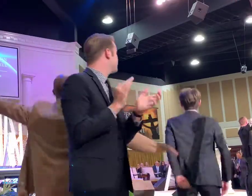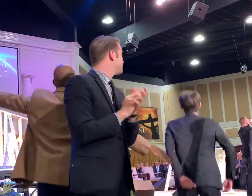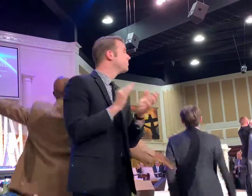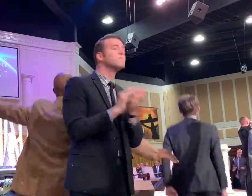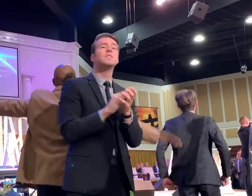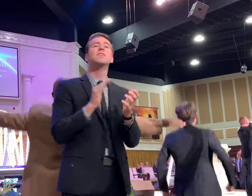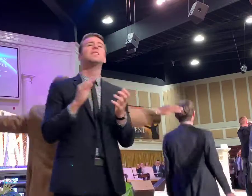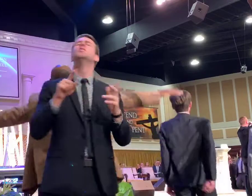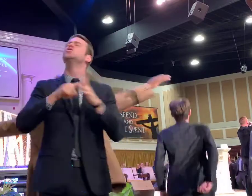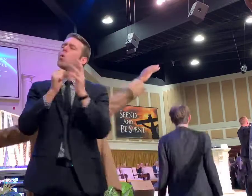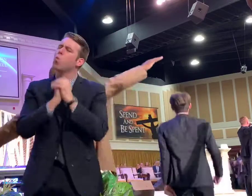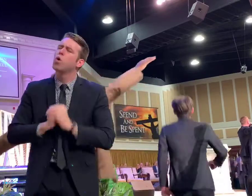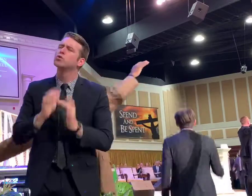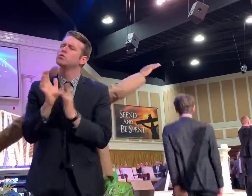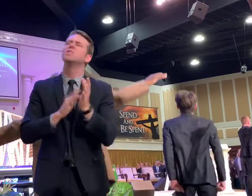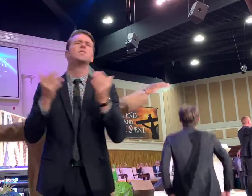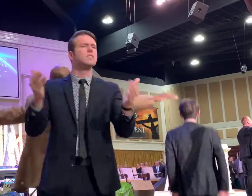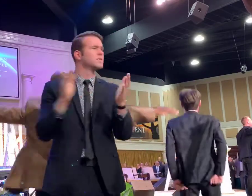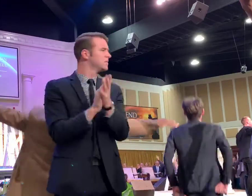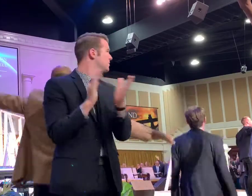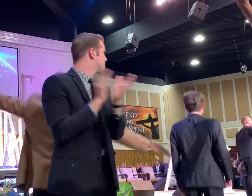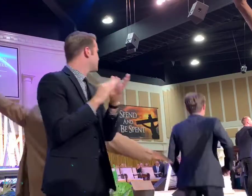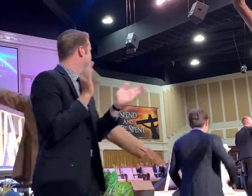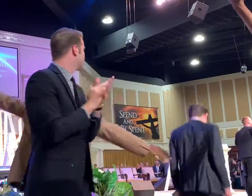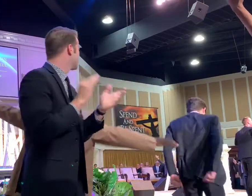Somebody worship Jesus.